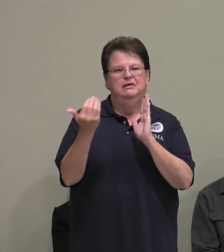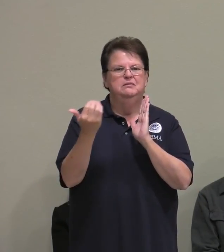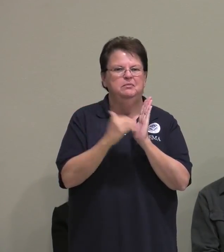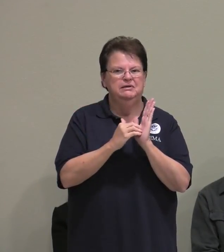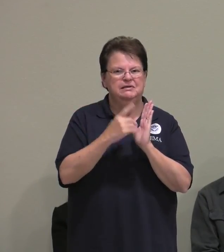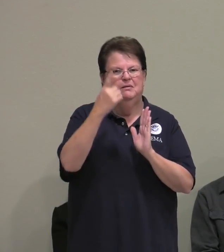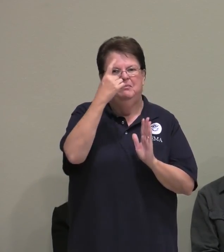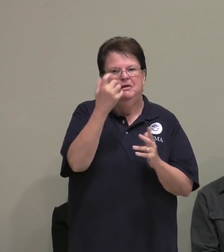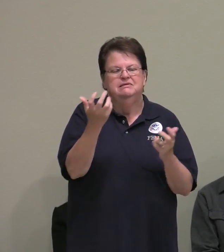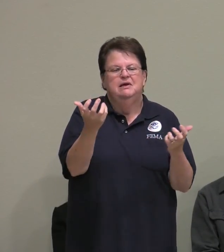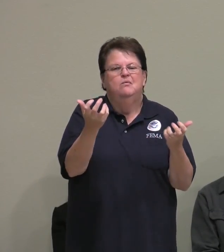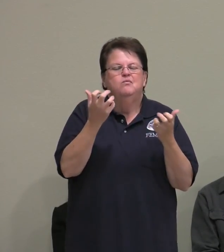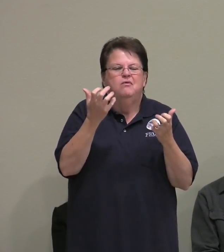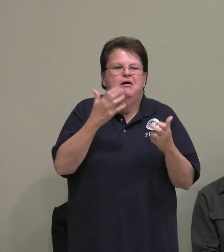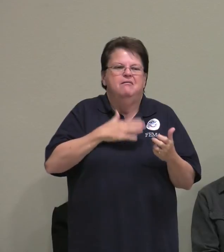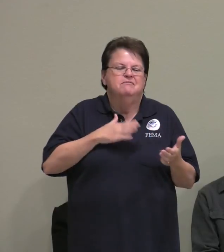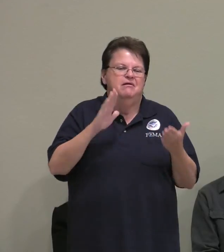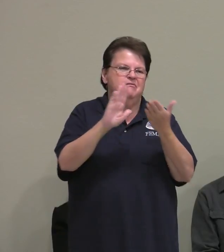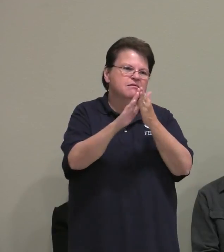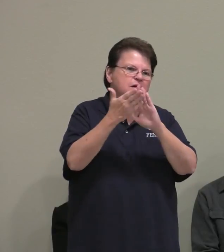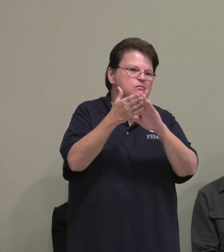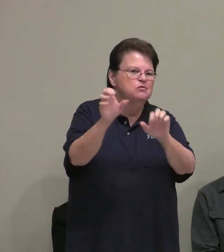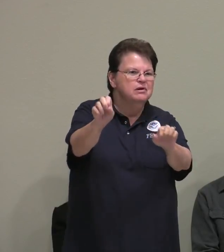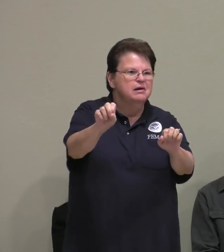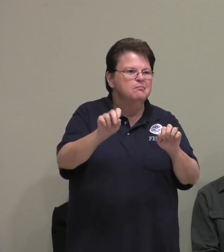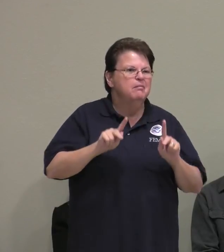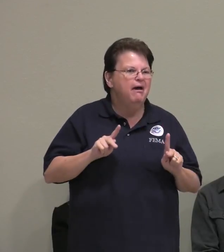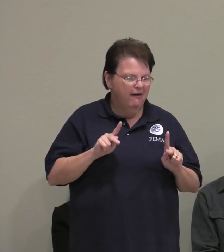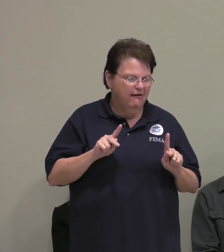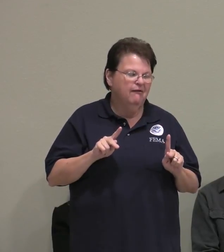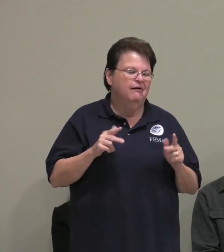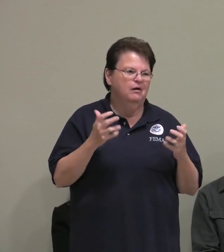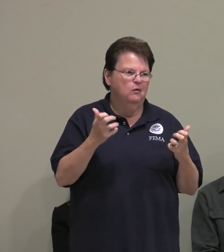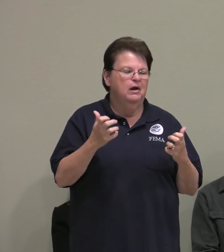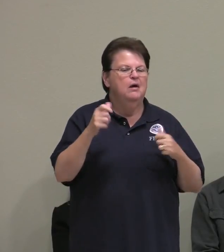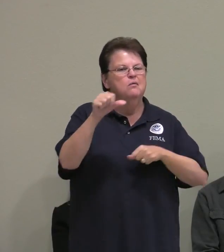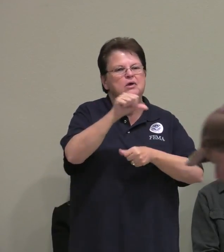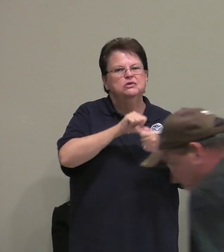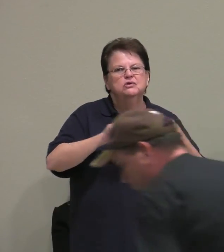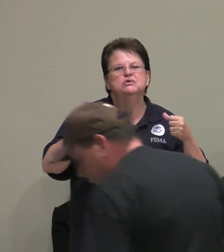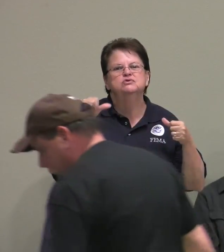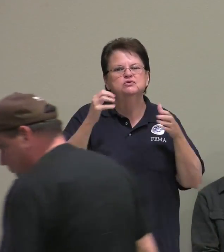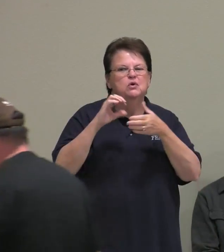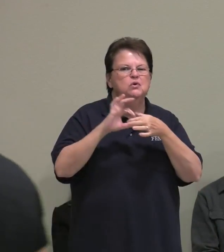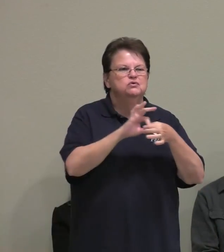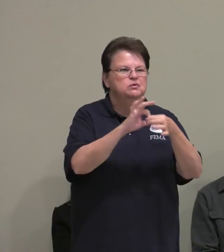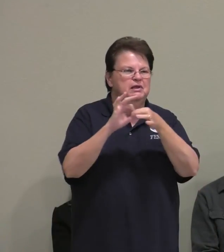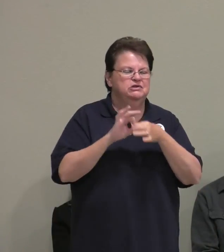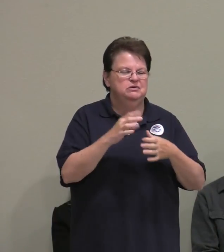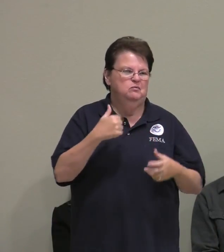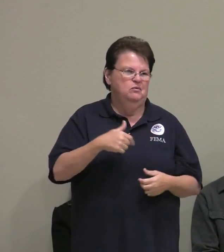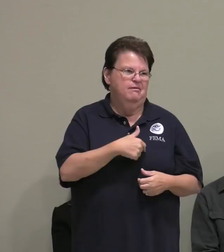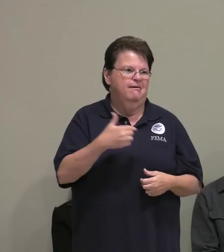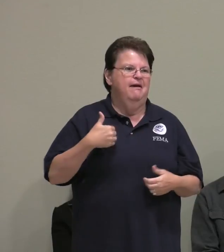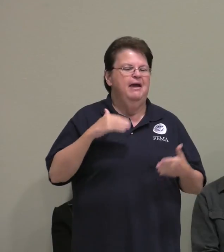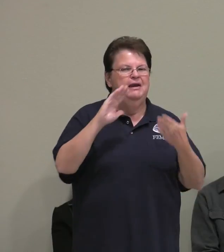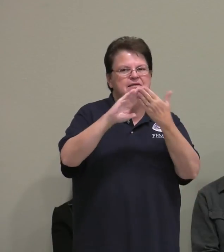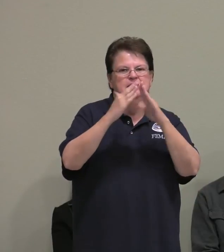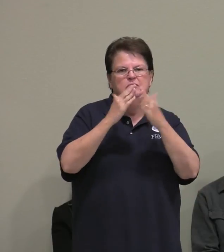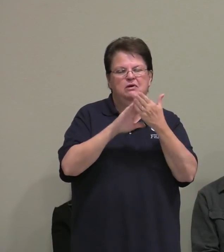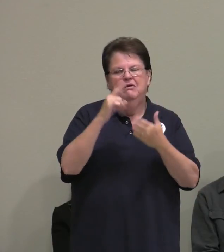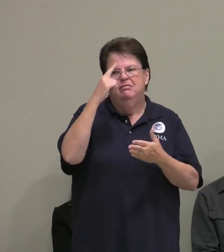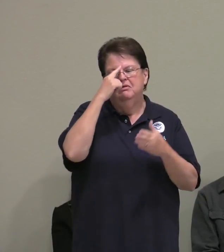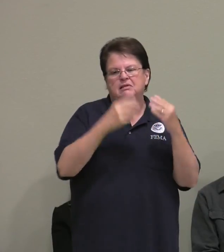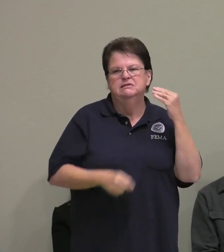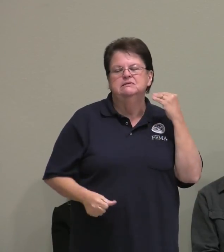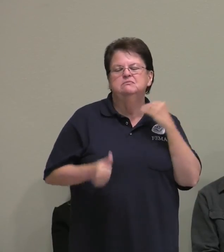because I want my community back. I want the social fabric that we had as a community. And I think that's